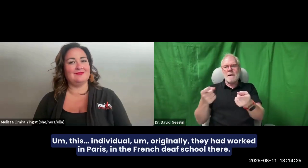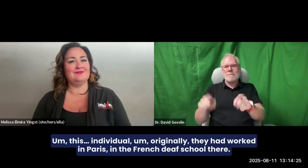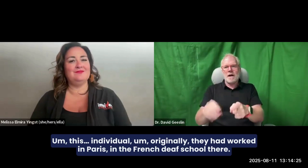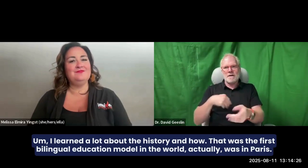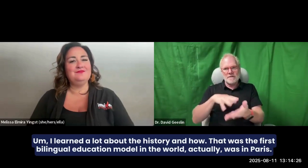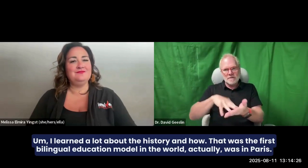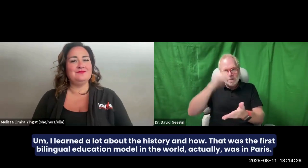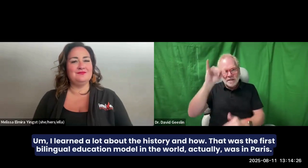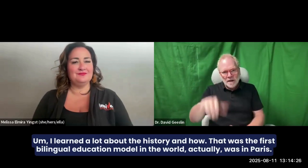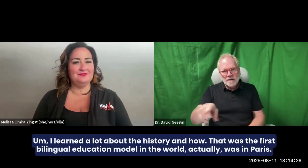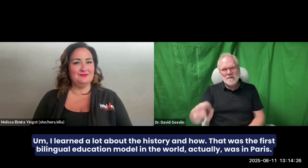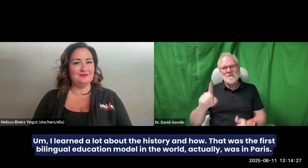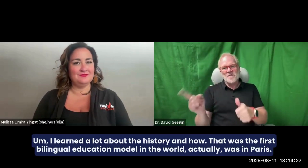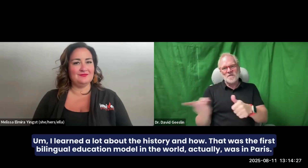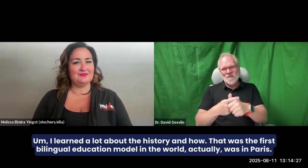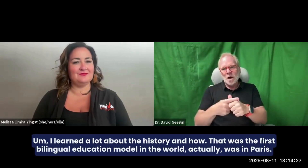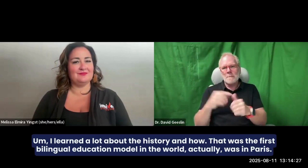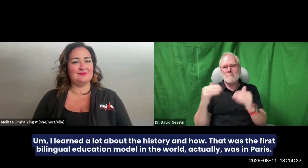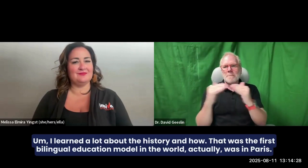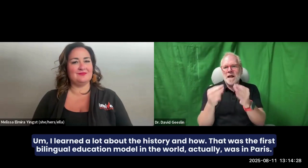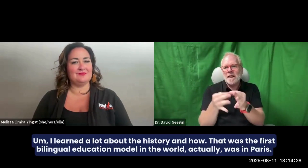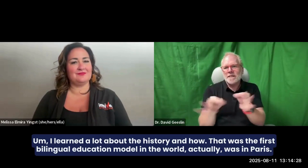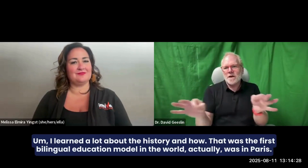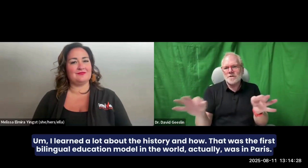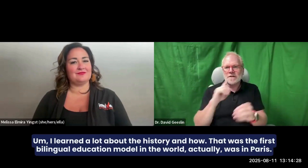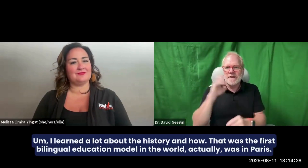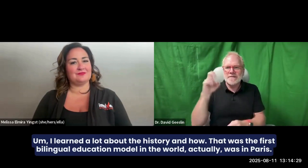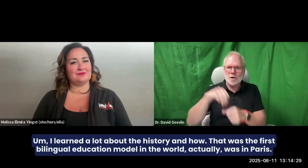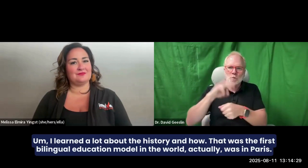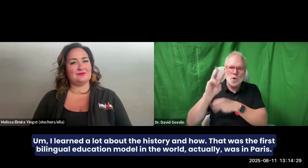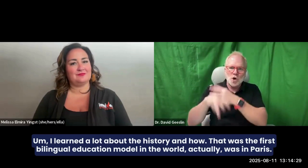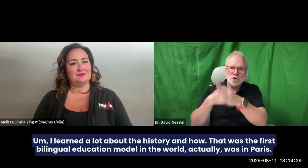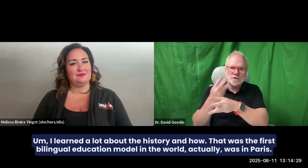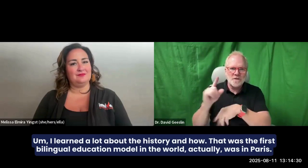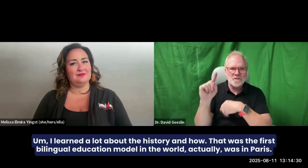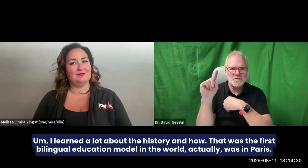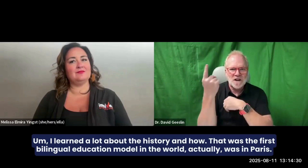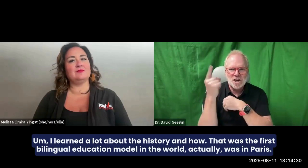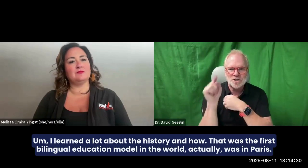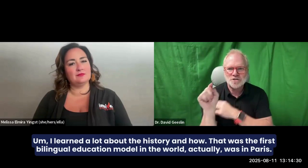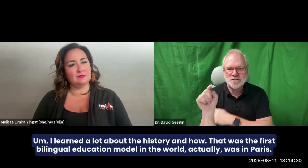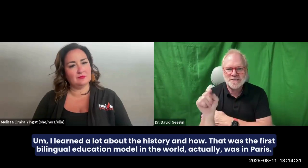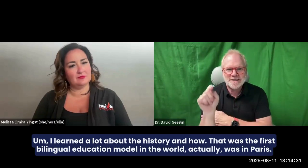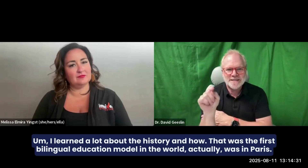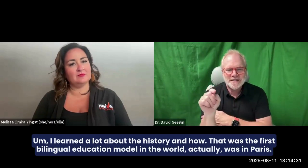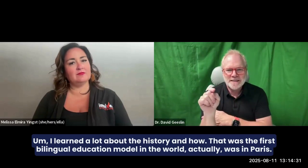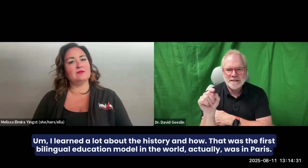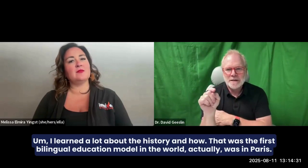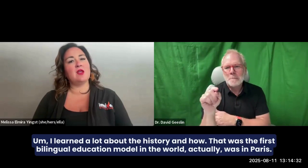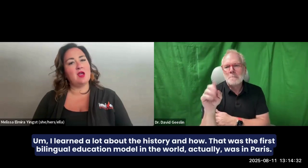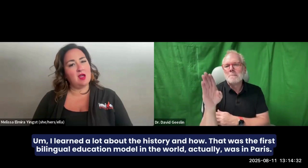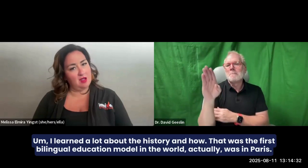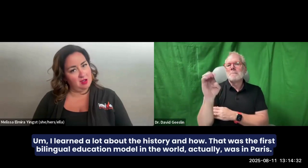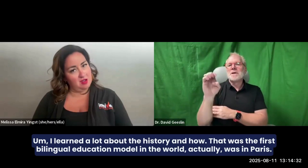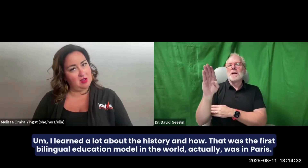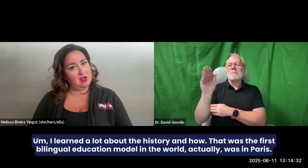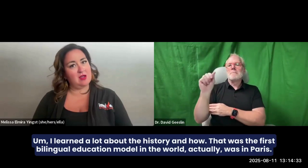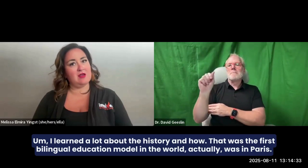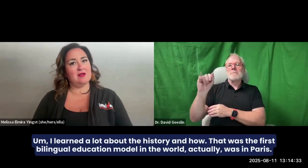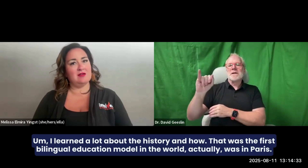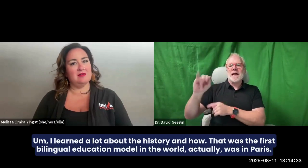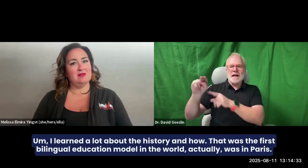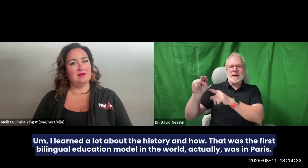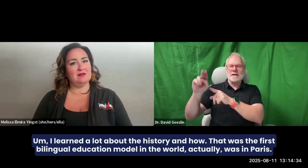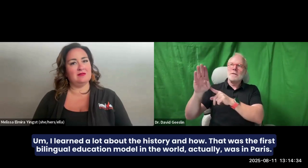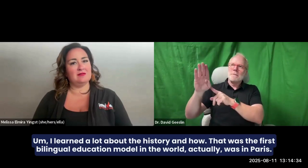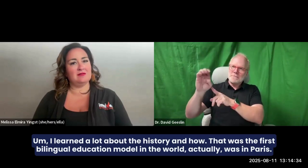there. Um, I learned a lot about the history and how that was the first bilingual education model in the world, actually